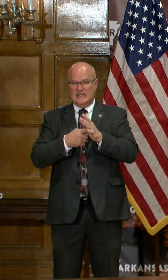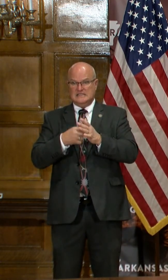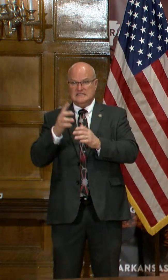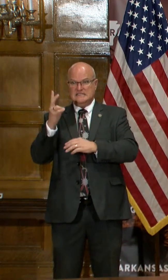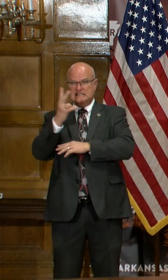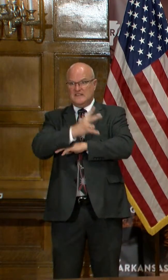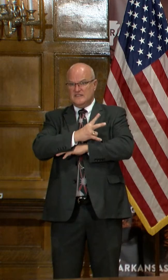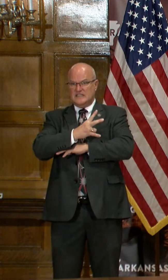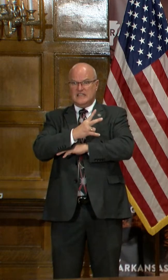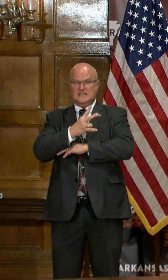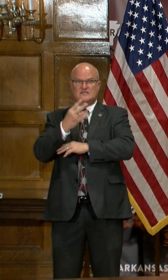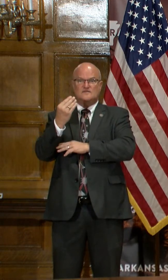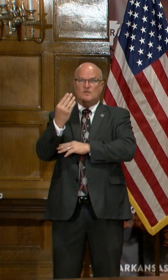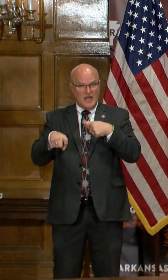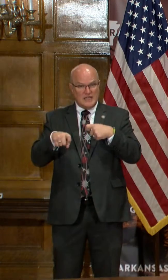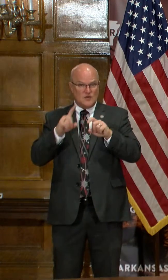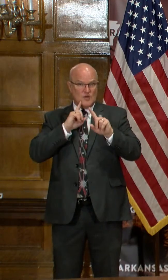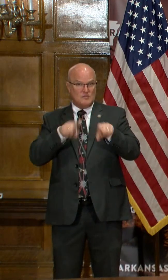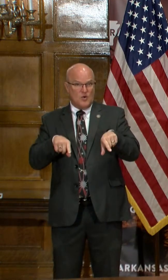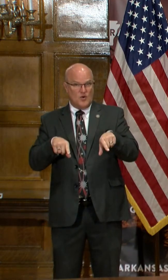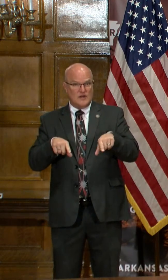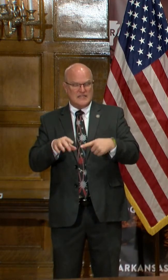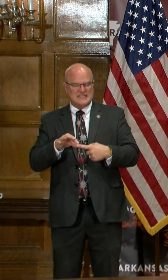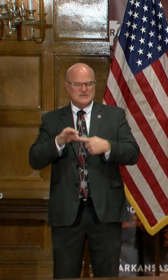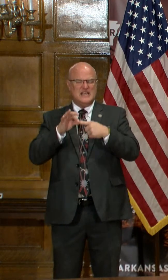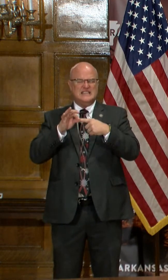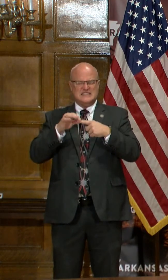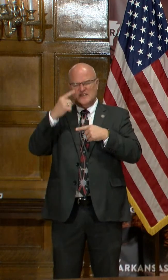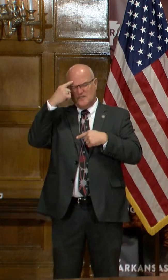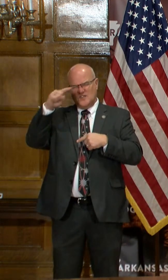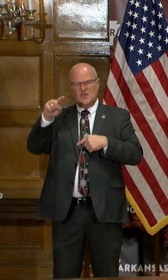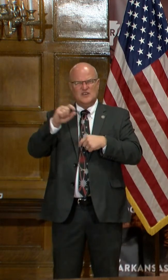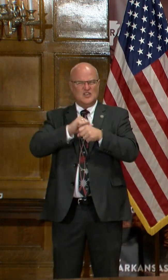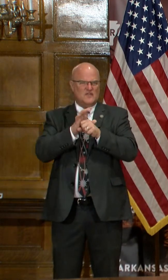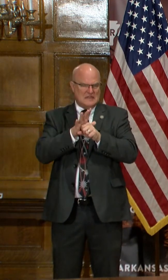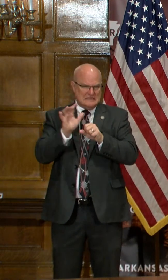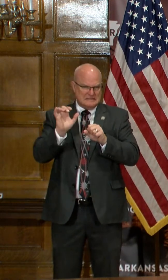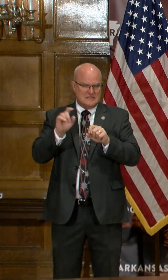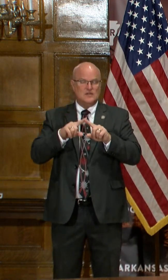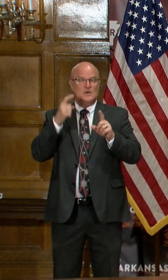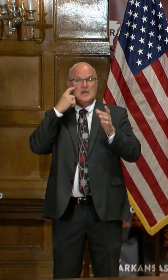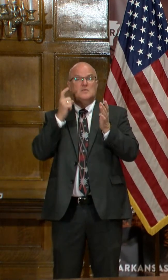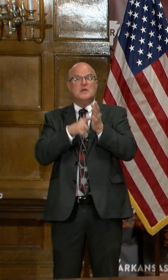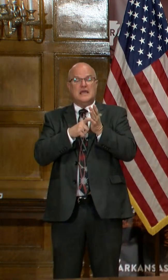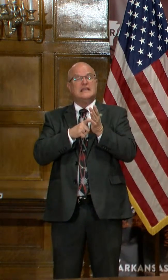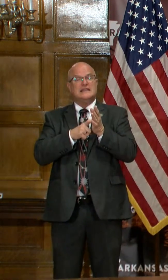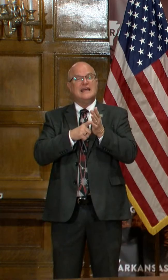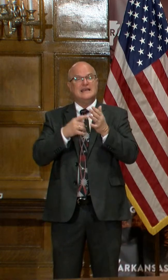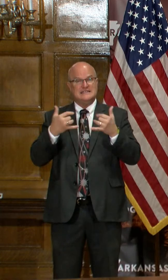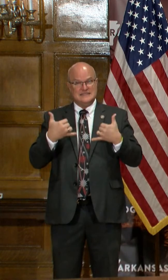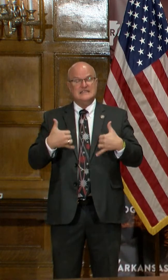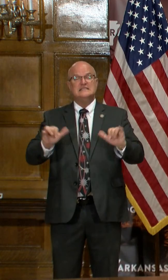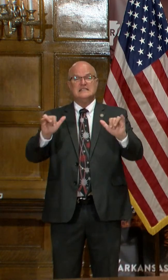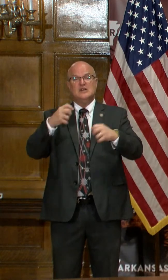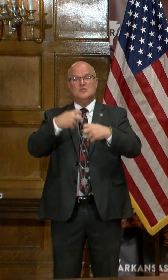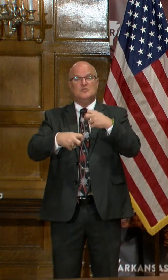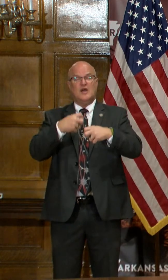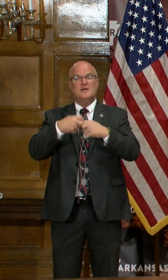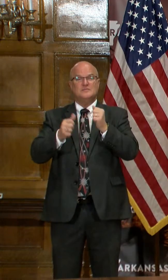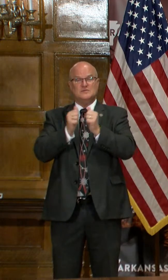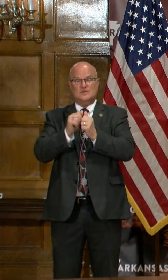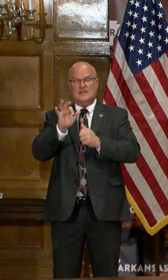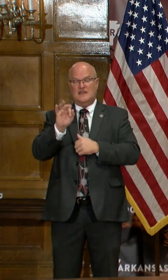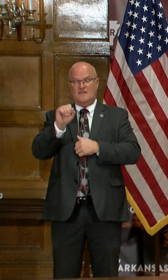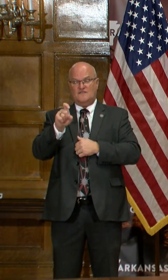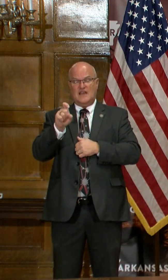14 days, 21 days for a clinical for infectious diseases like COVID-19. So we recognize that there are issues related to